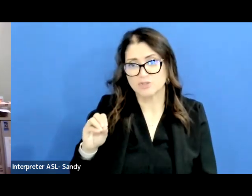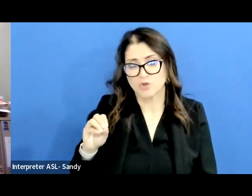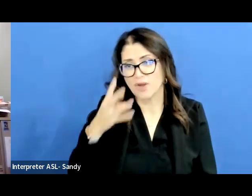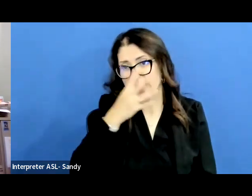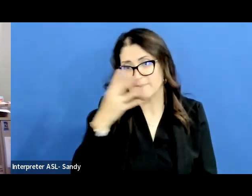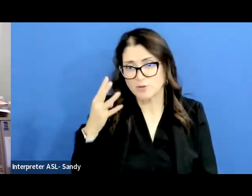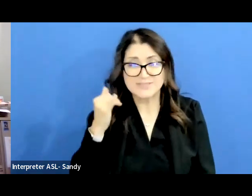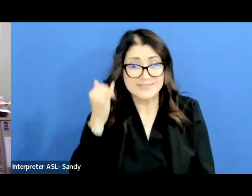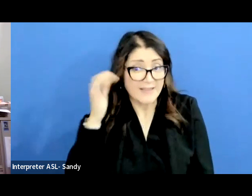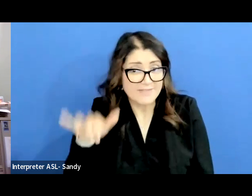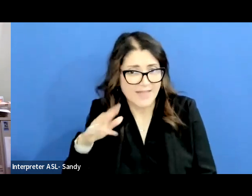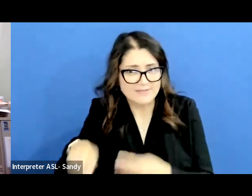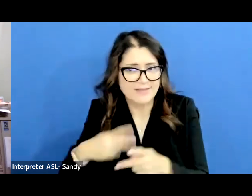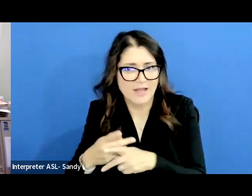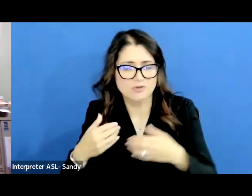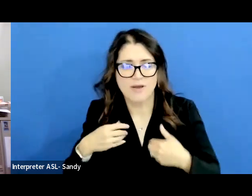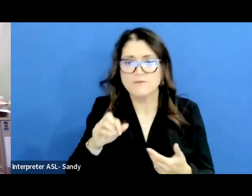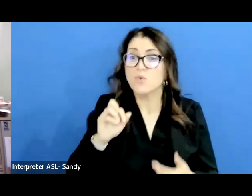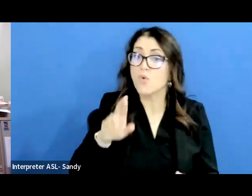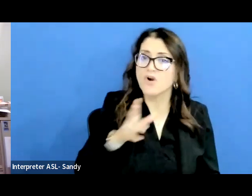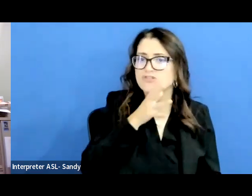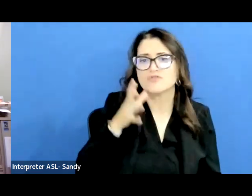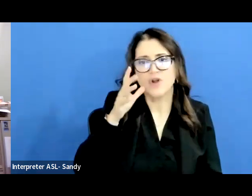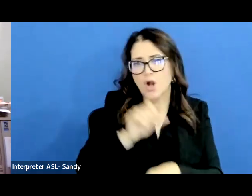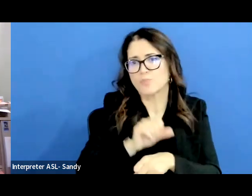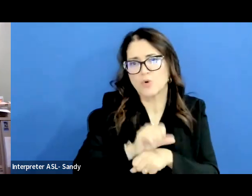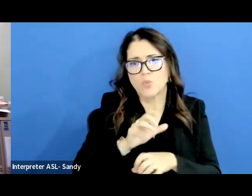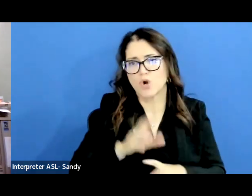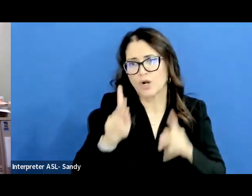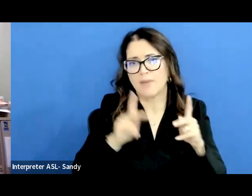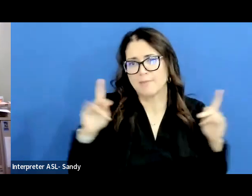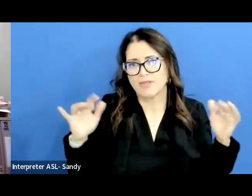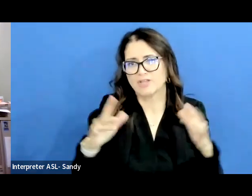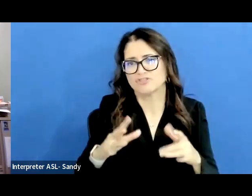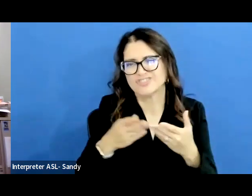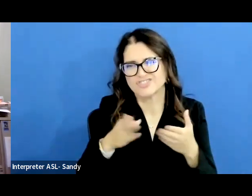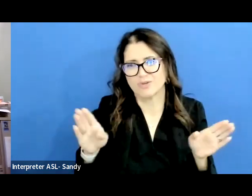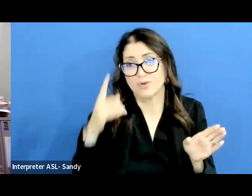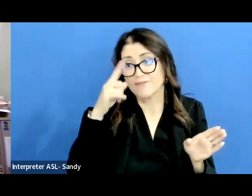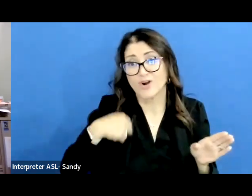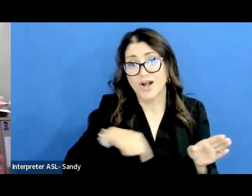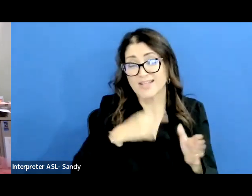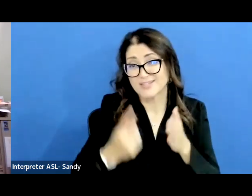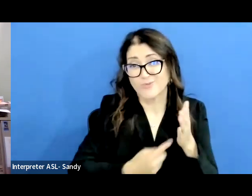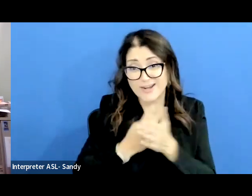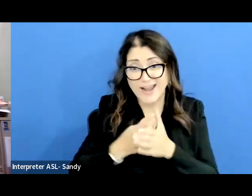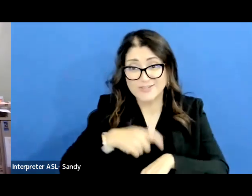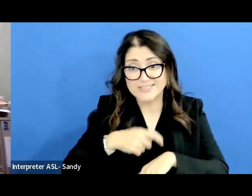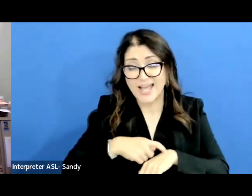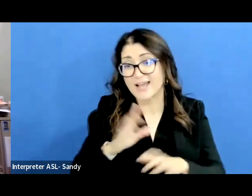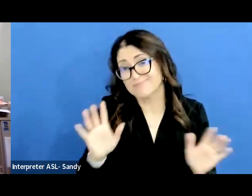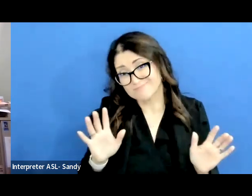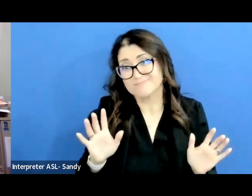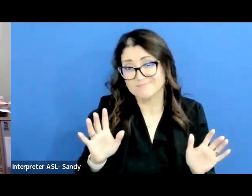or just about farm worker populations in general. Because, you know, for us in an hour's time, this is just